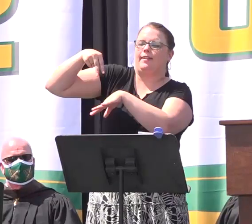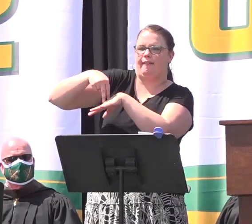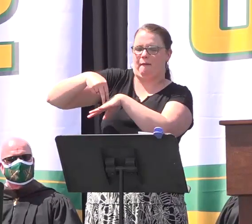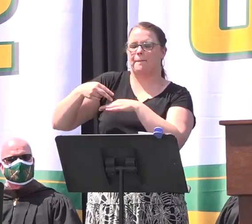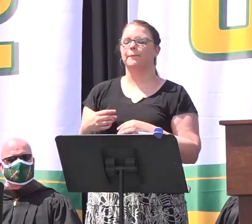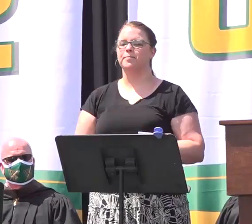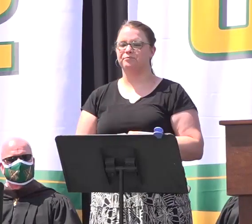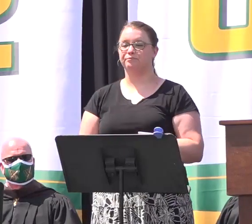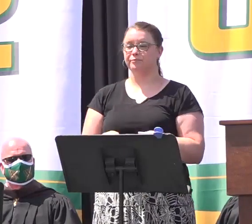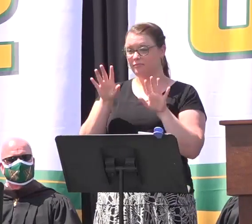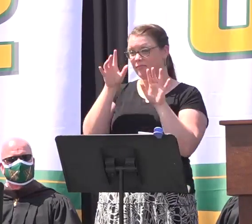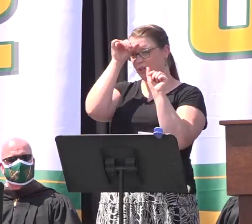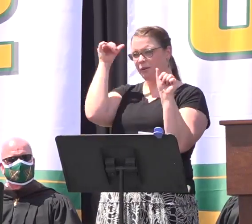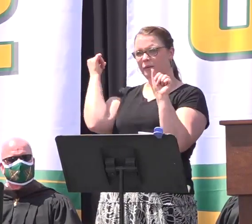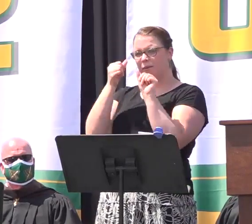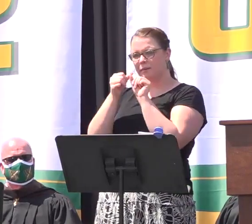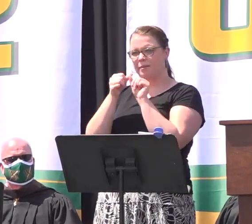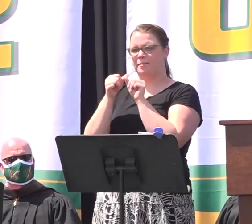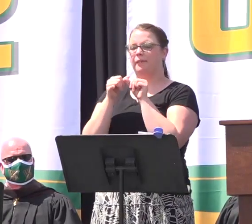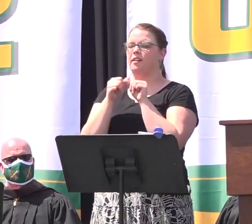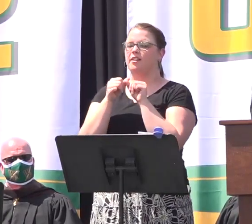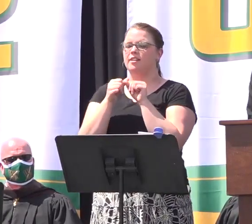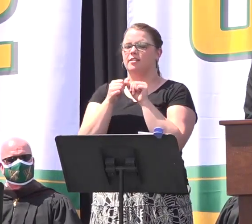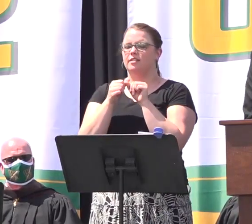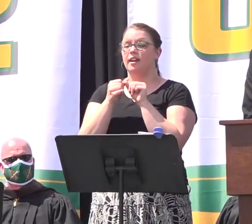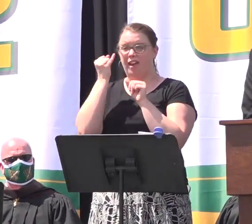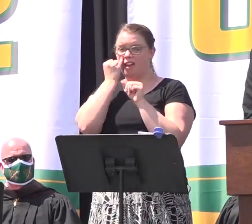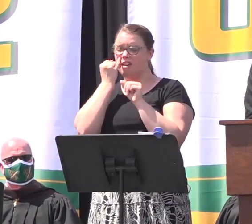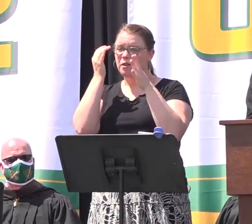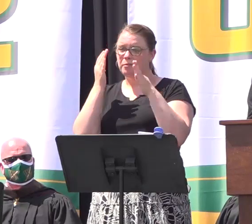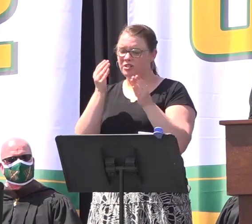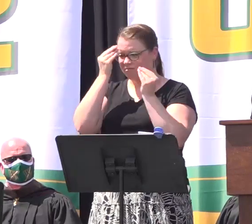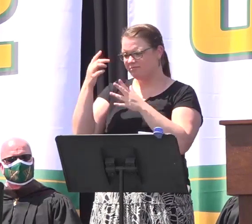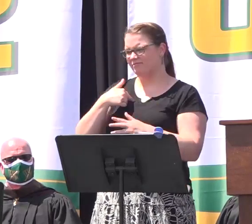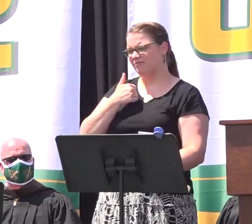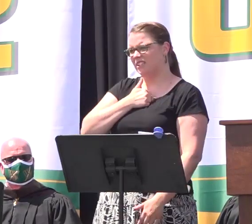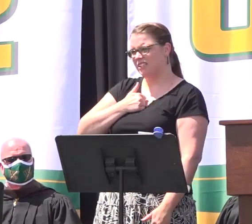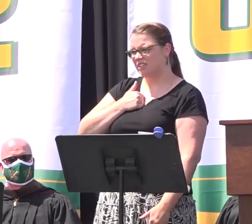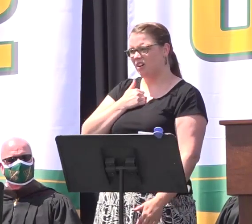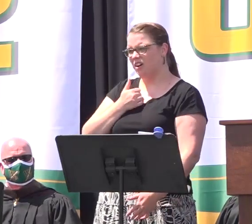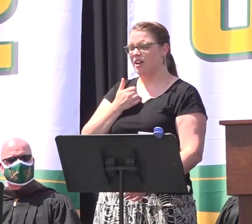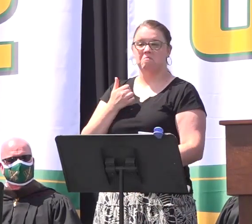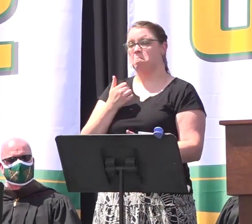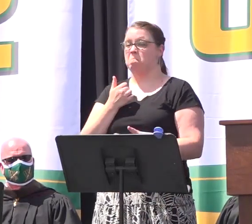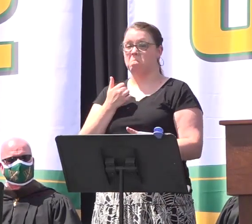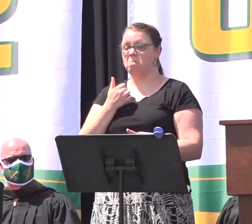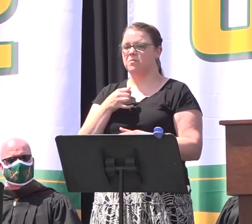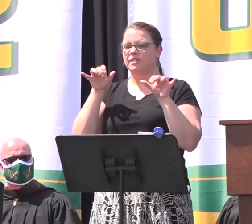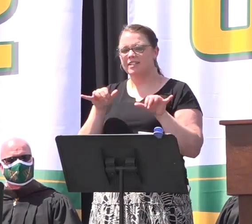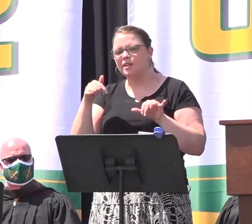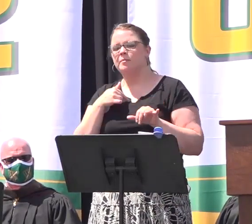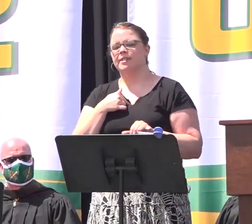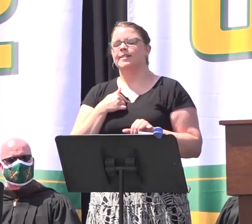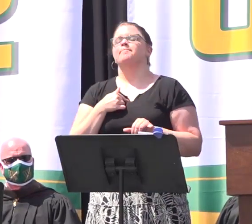said, life becomes easier when you accept that apology that you never got. And